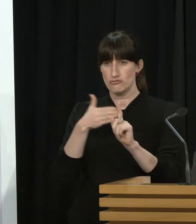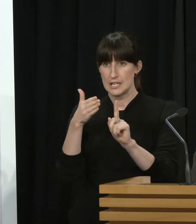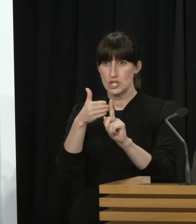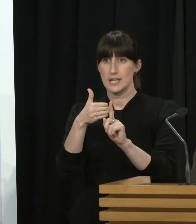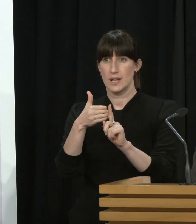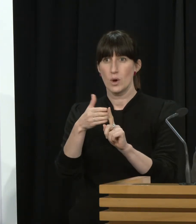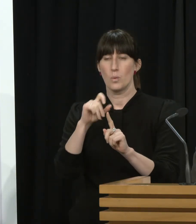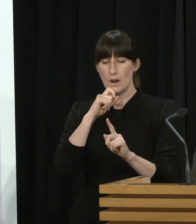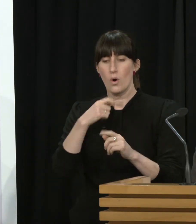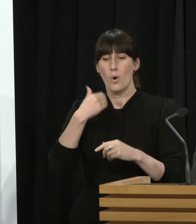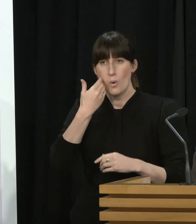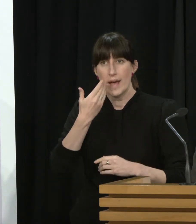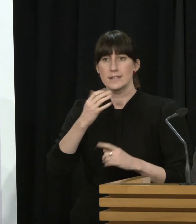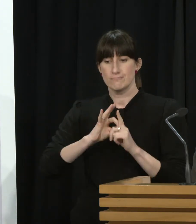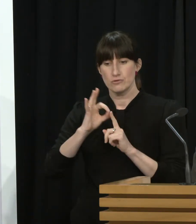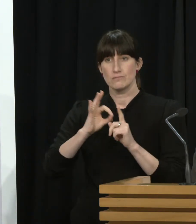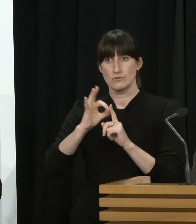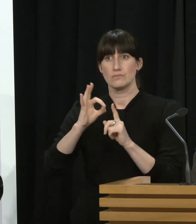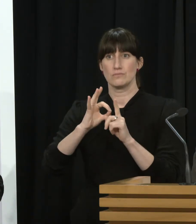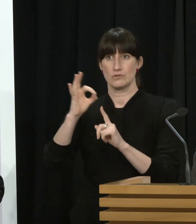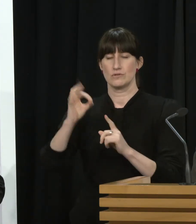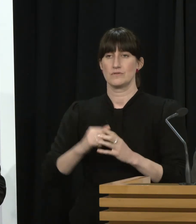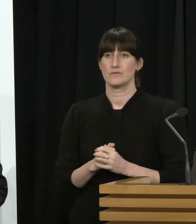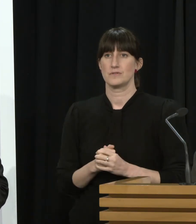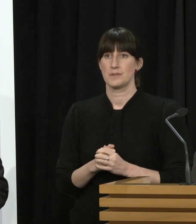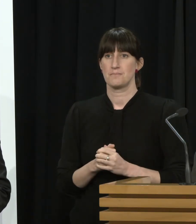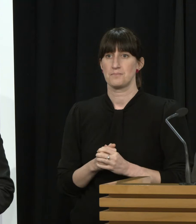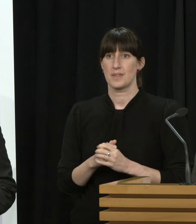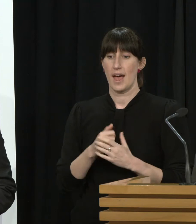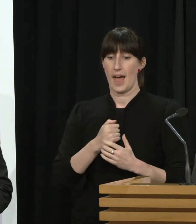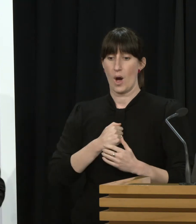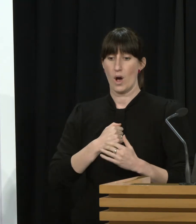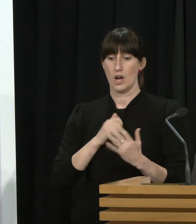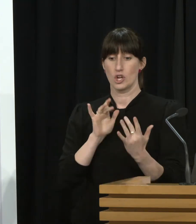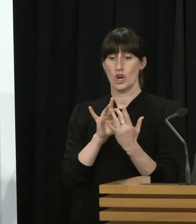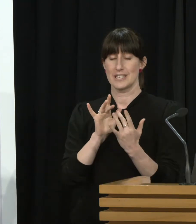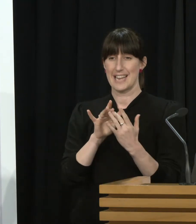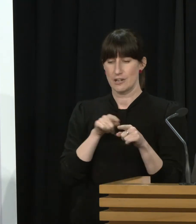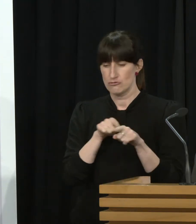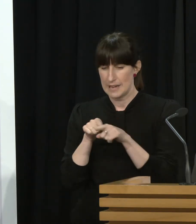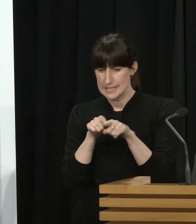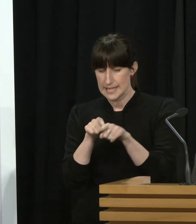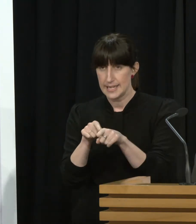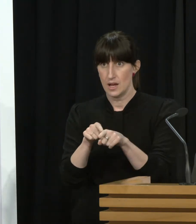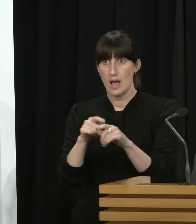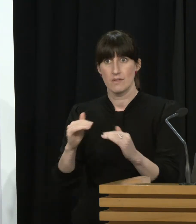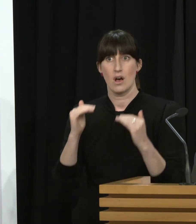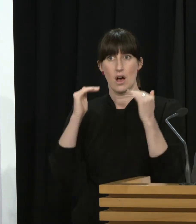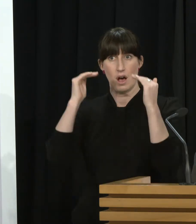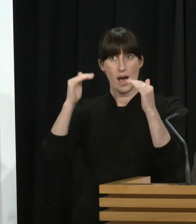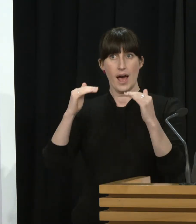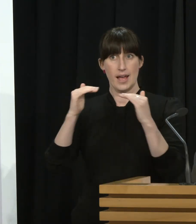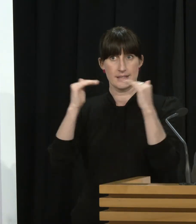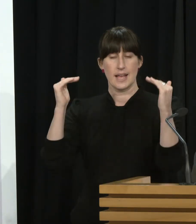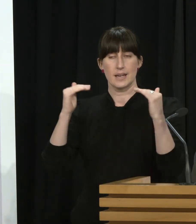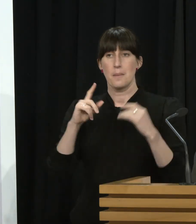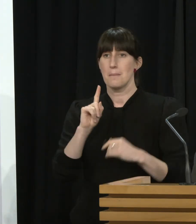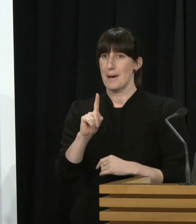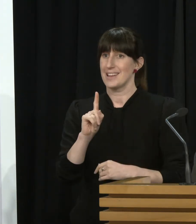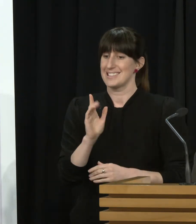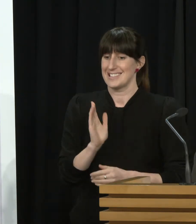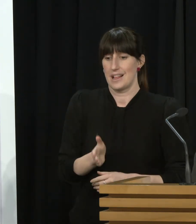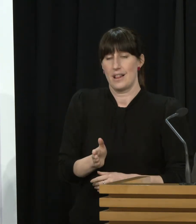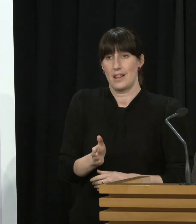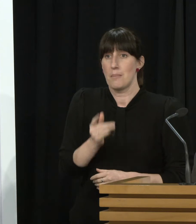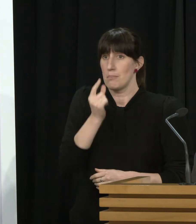on improving it. However, even the gold standard of contact tracing isn't always enough to keep the Delta variant at bay.